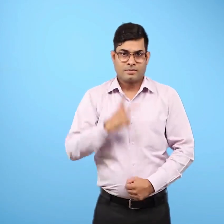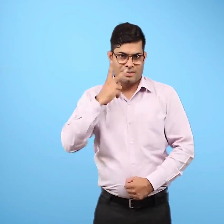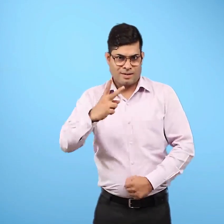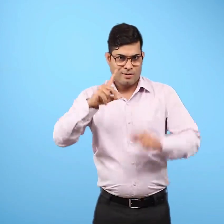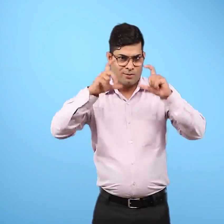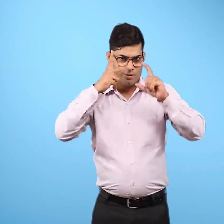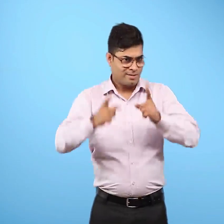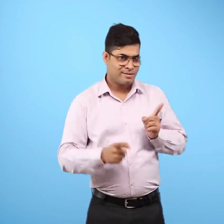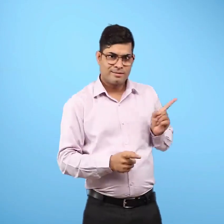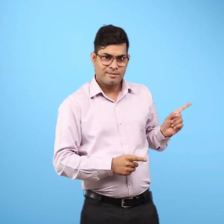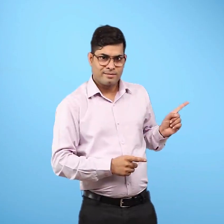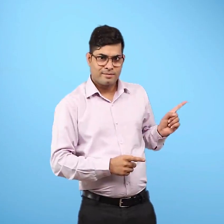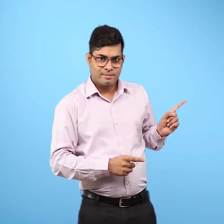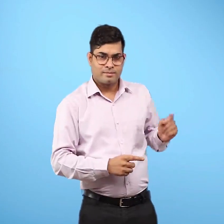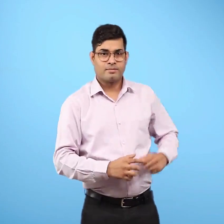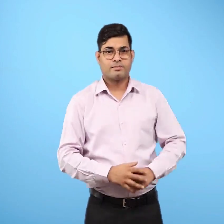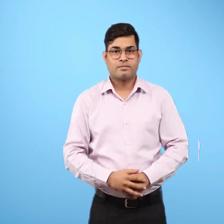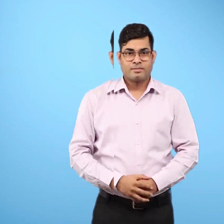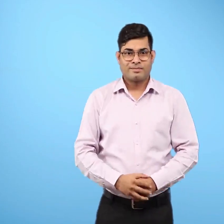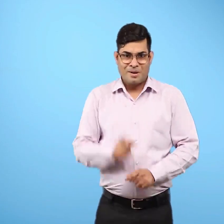Below this we see a colony of people,